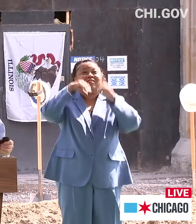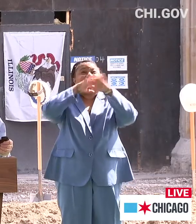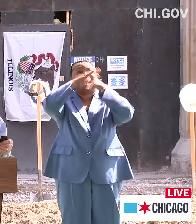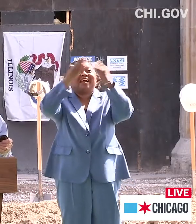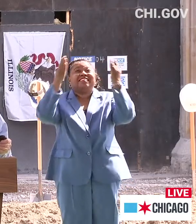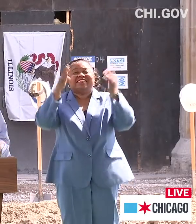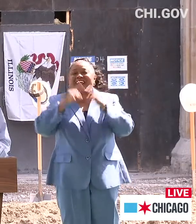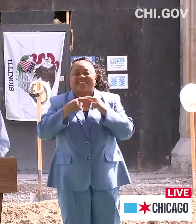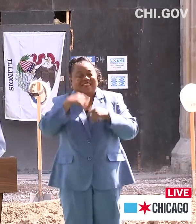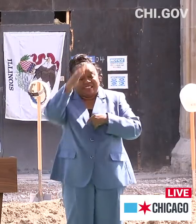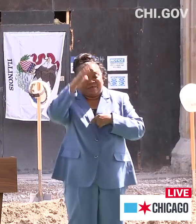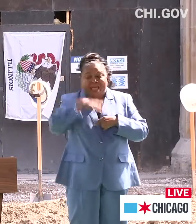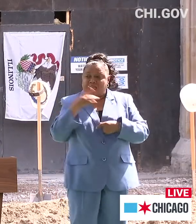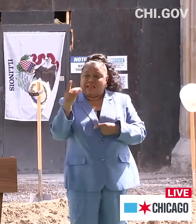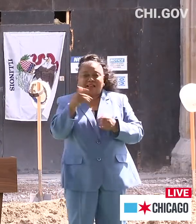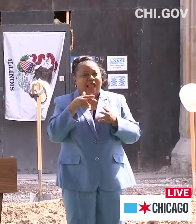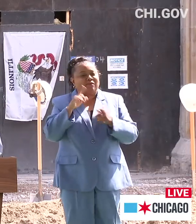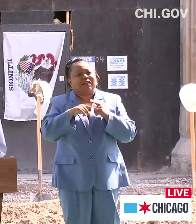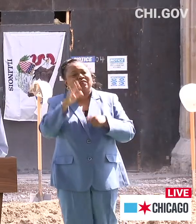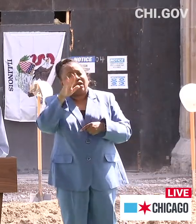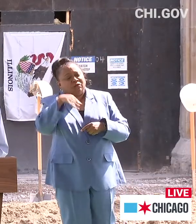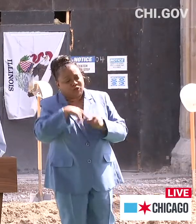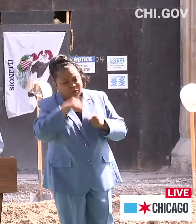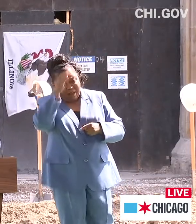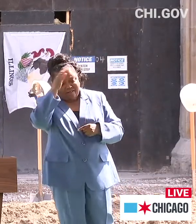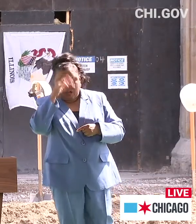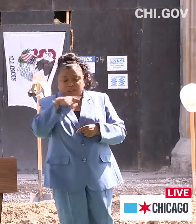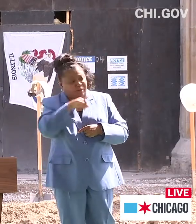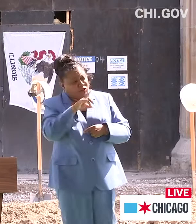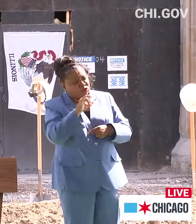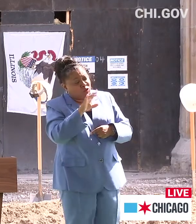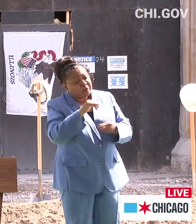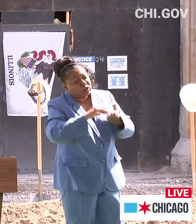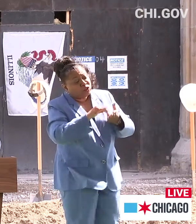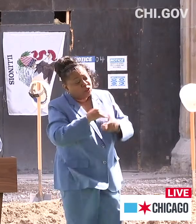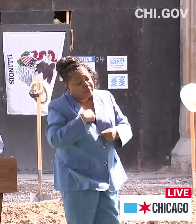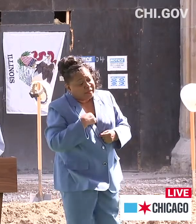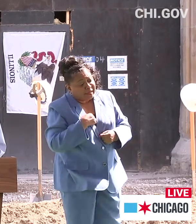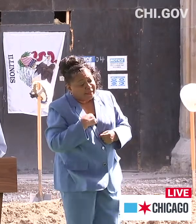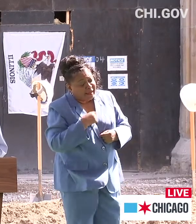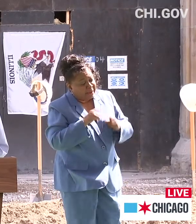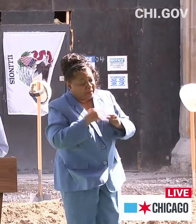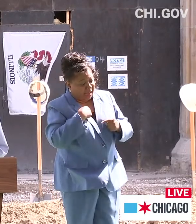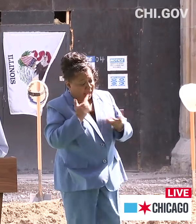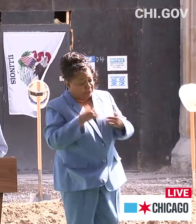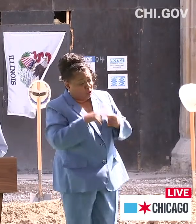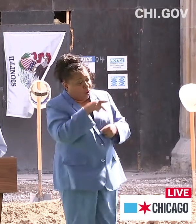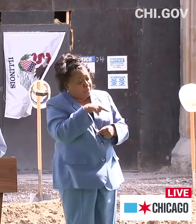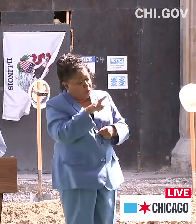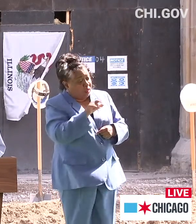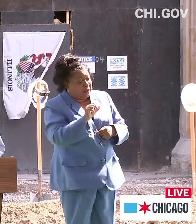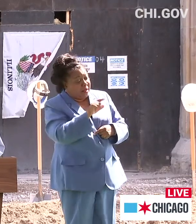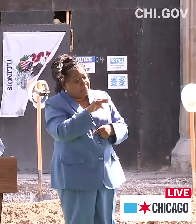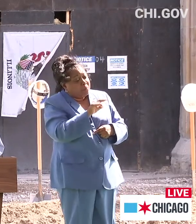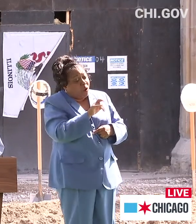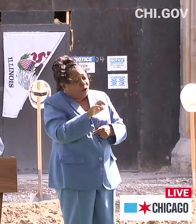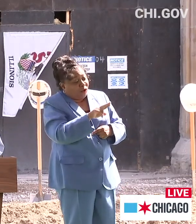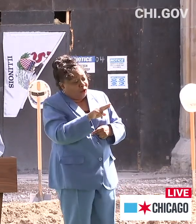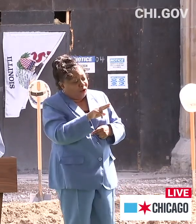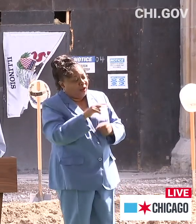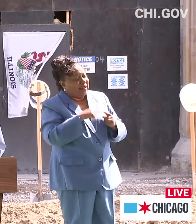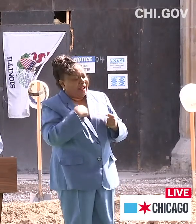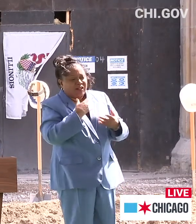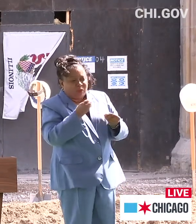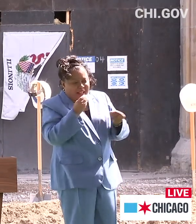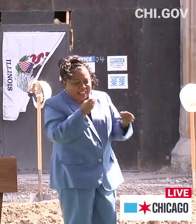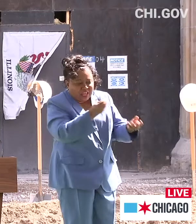space. This gentleman came along there and he said to my father, Mr. Durbin, excuse me, but I am your Pullman porter, and